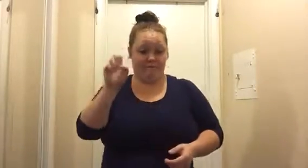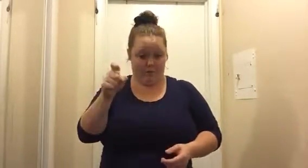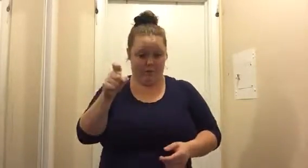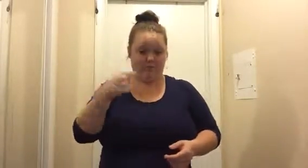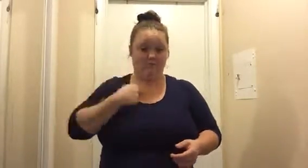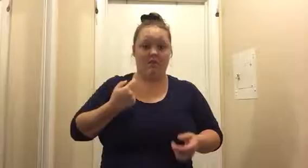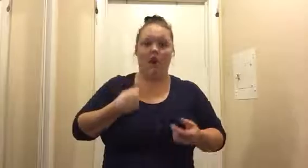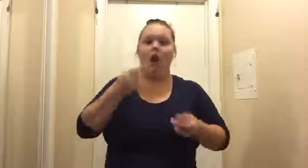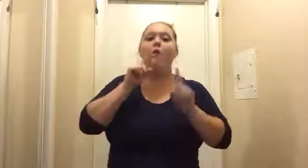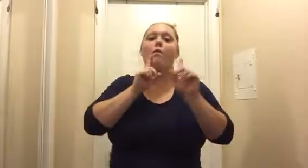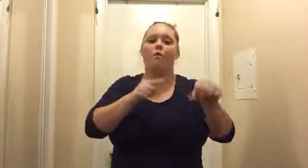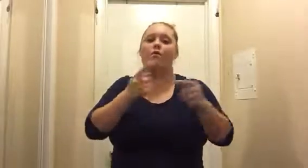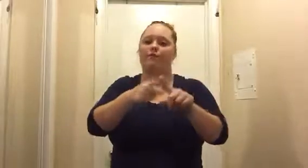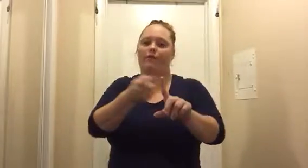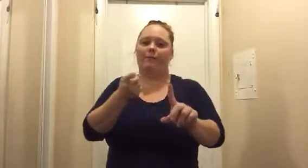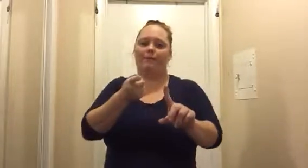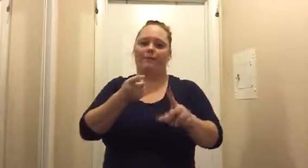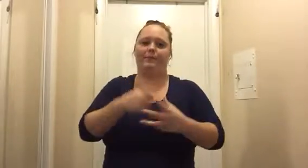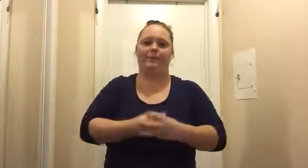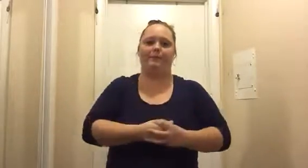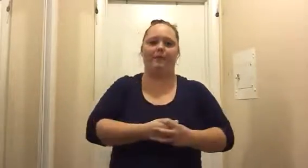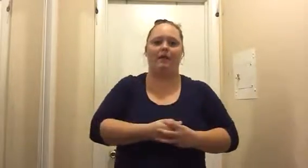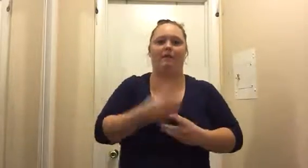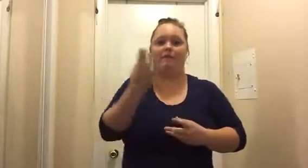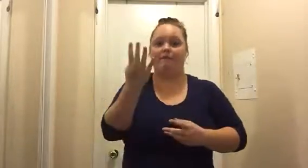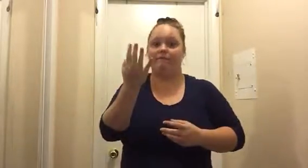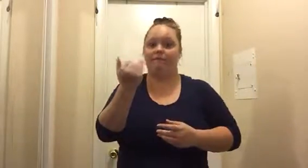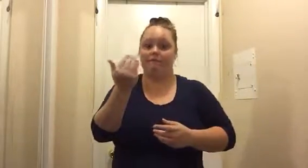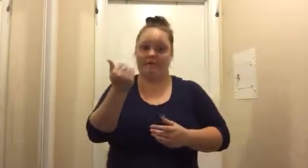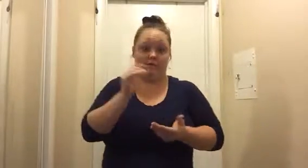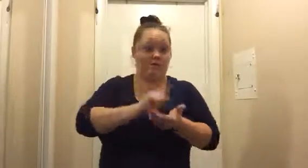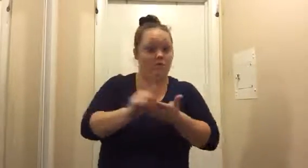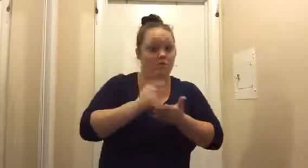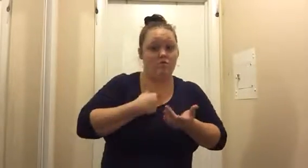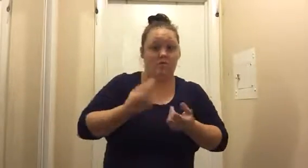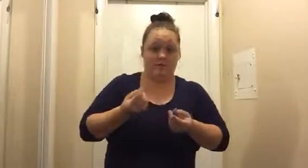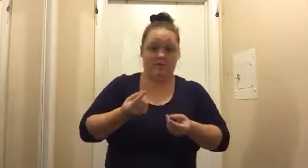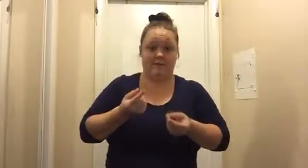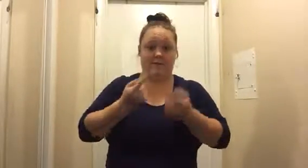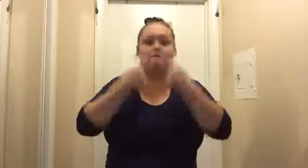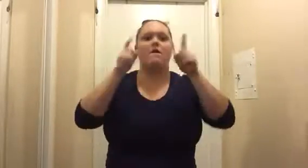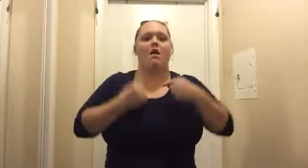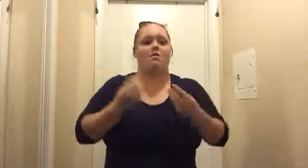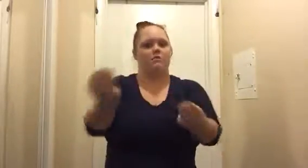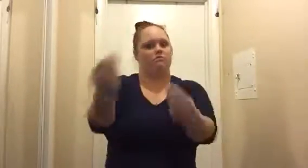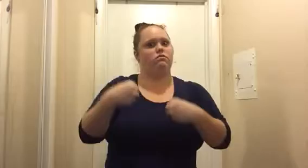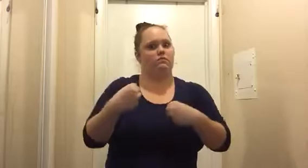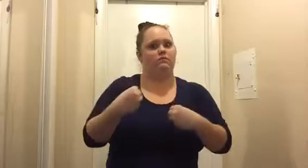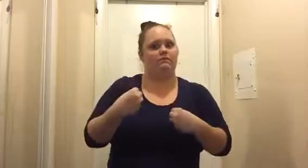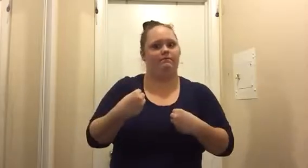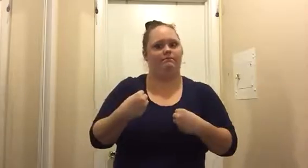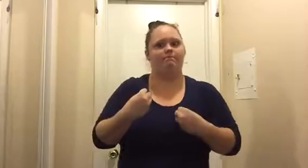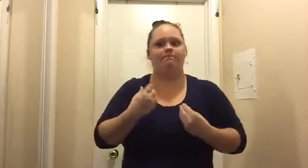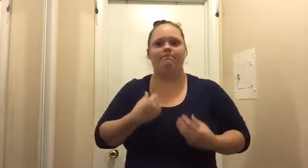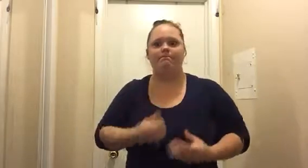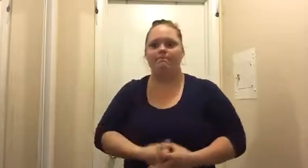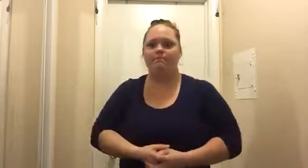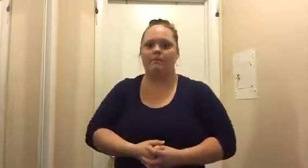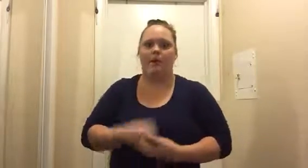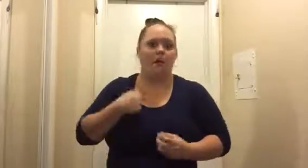pills to come to me, and when they did, I gotta tell you, I was scared out of my mind, because I thought, what if it doesn't work?